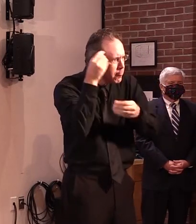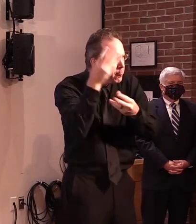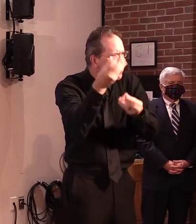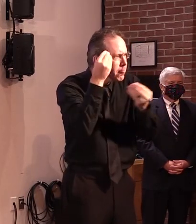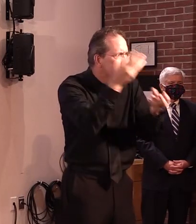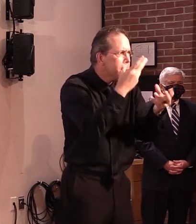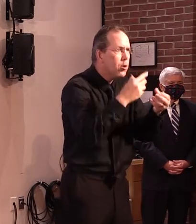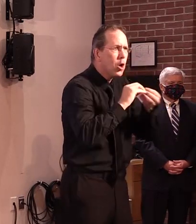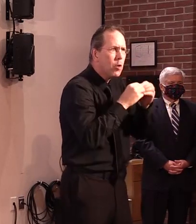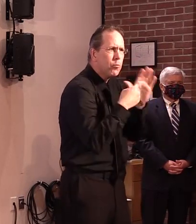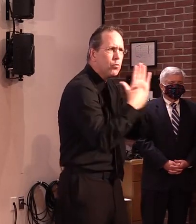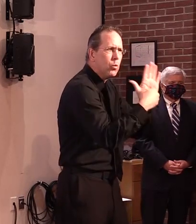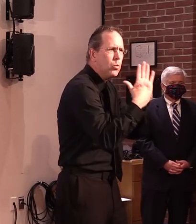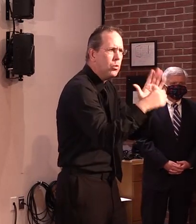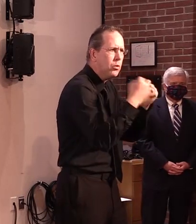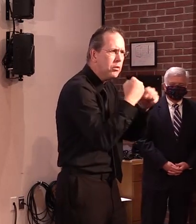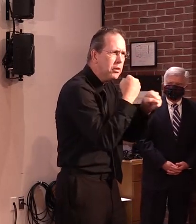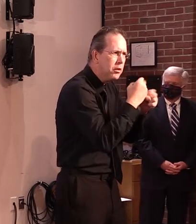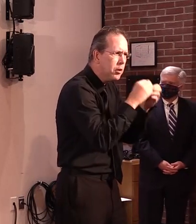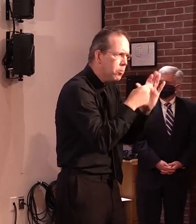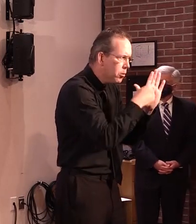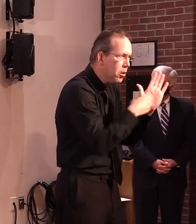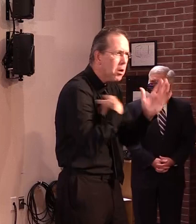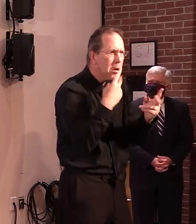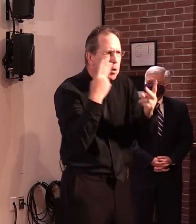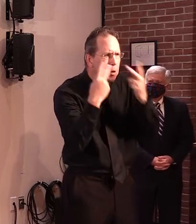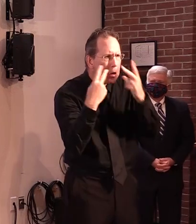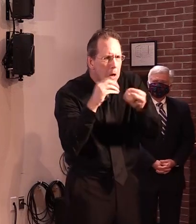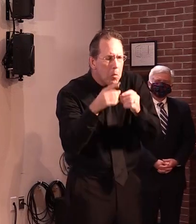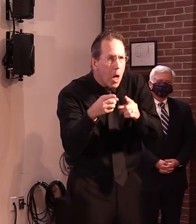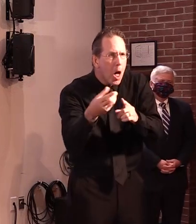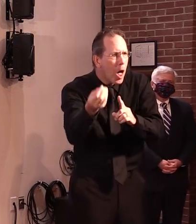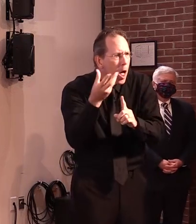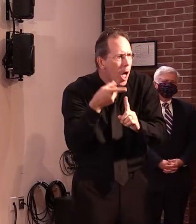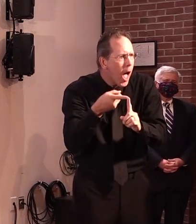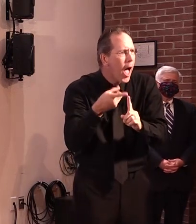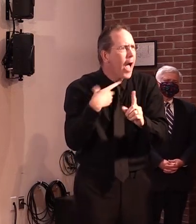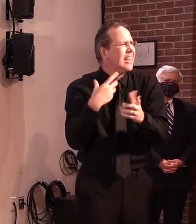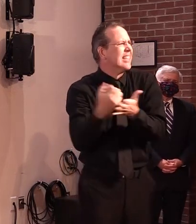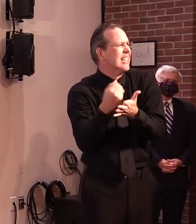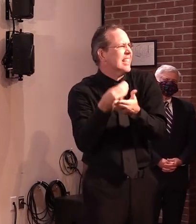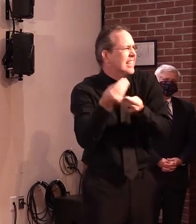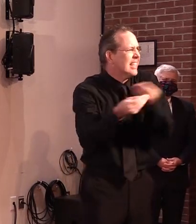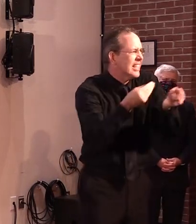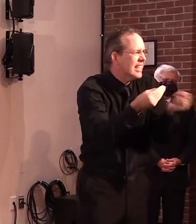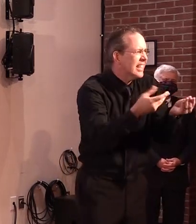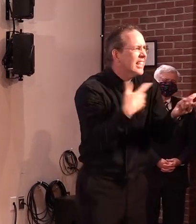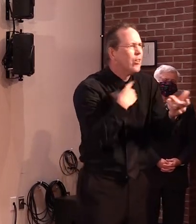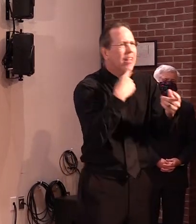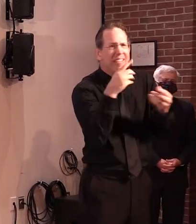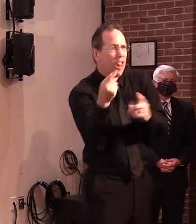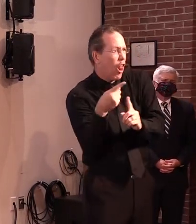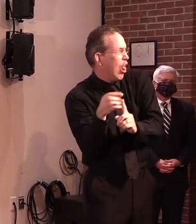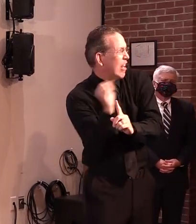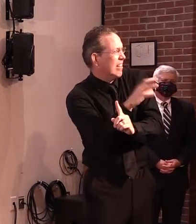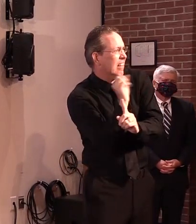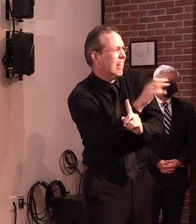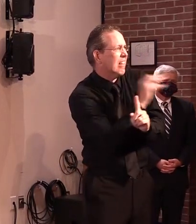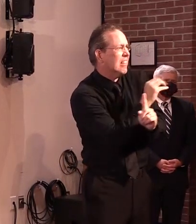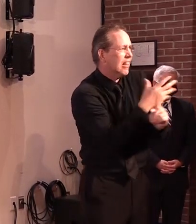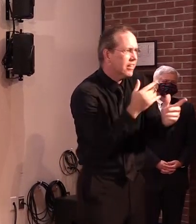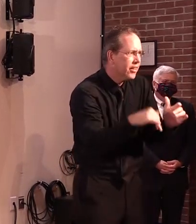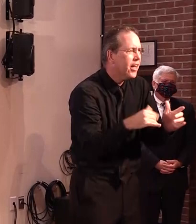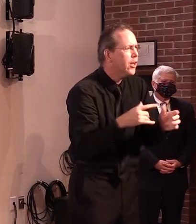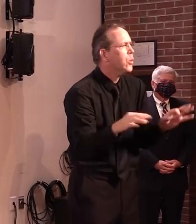if I could bottle that and take it with me when I go around talking to other parts of the country. I think one of the things you said